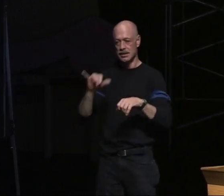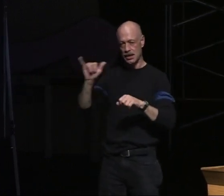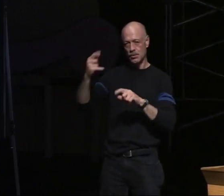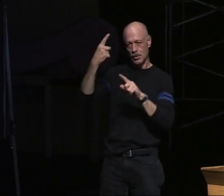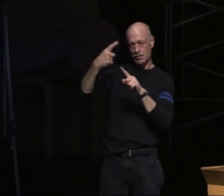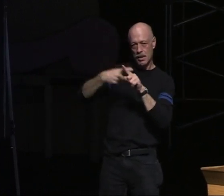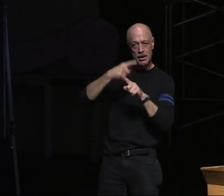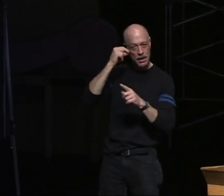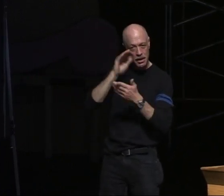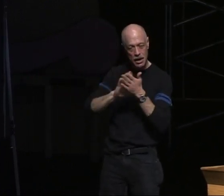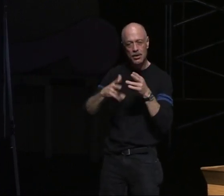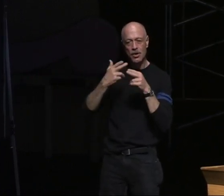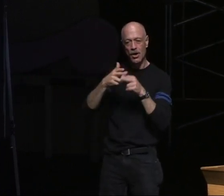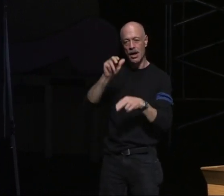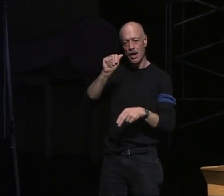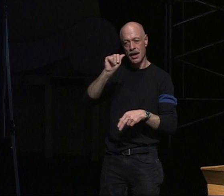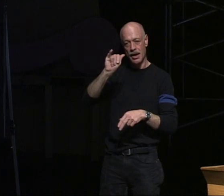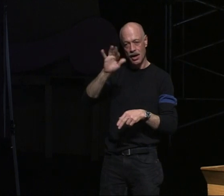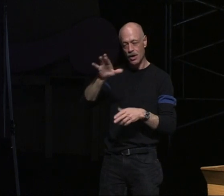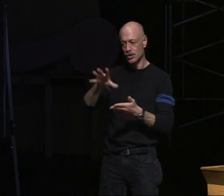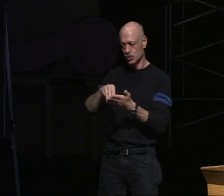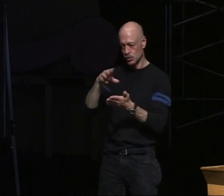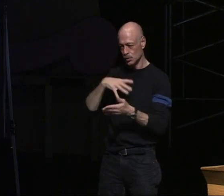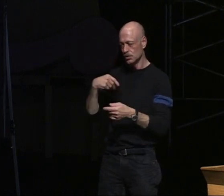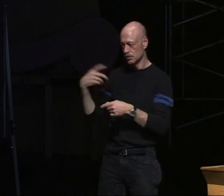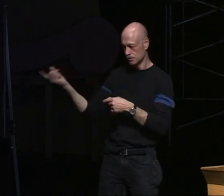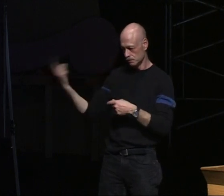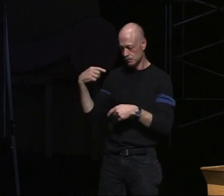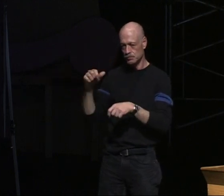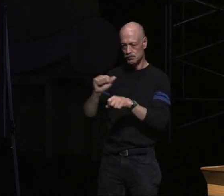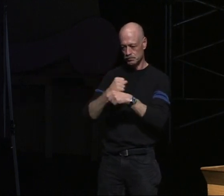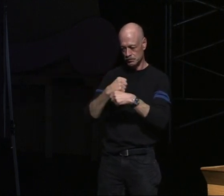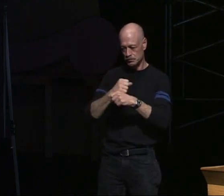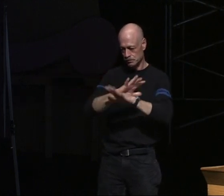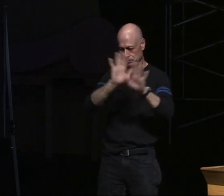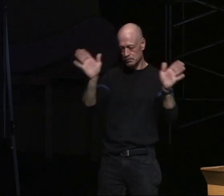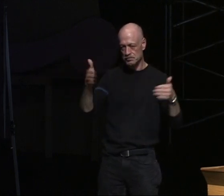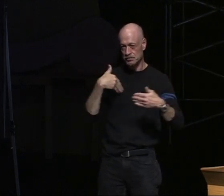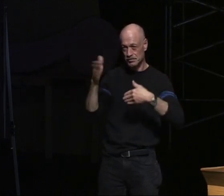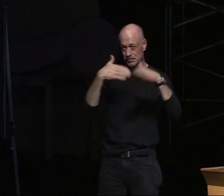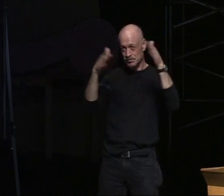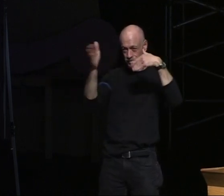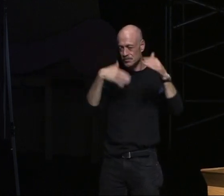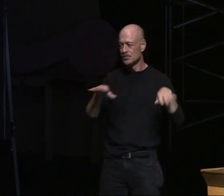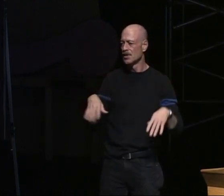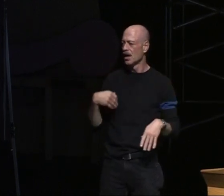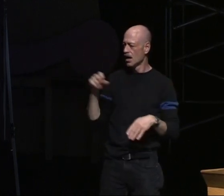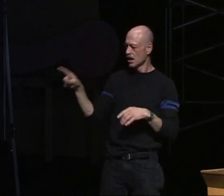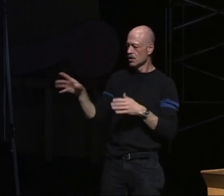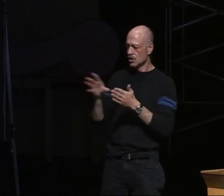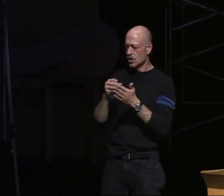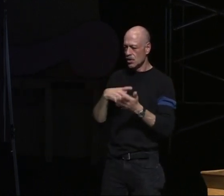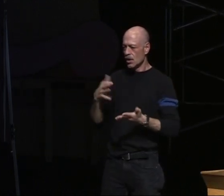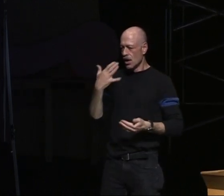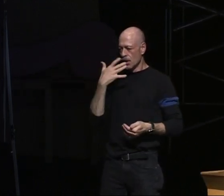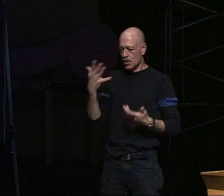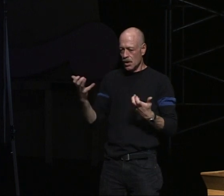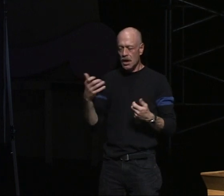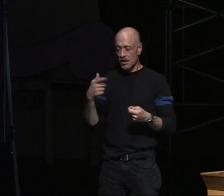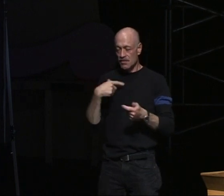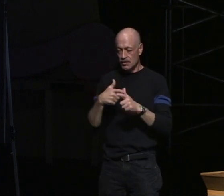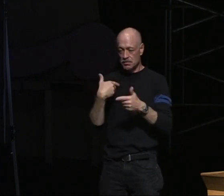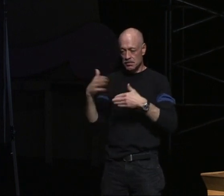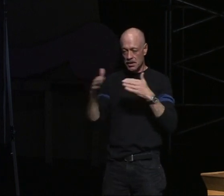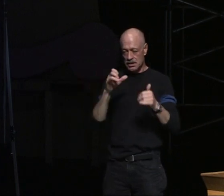you walked up closer to the piece, you could see the different colors. And so I made this piece, and